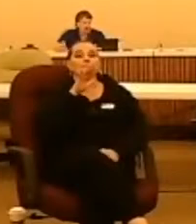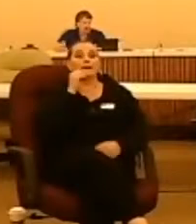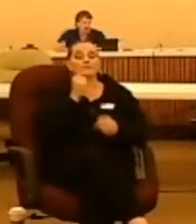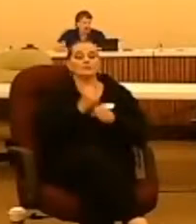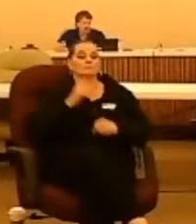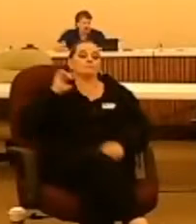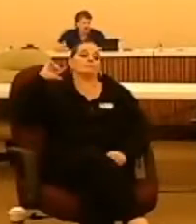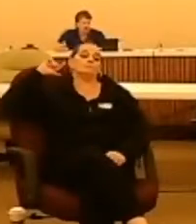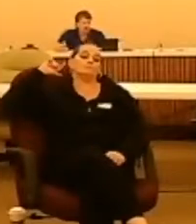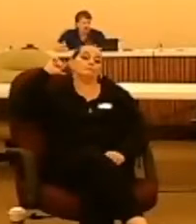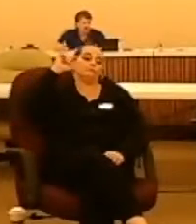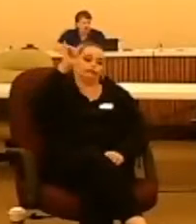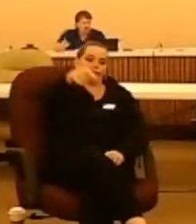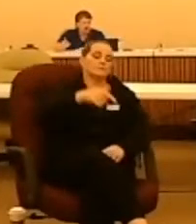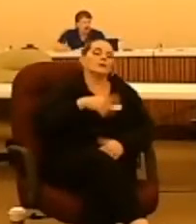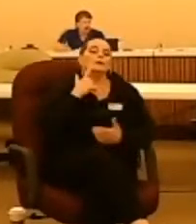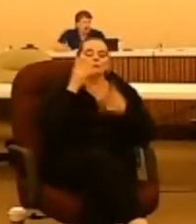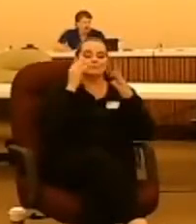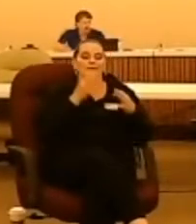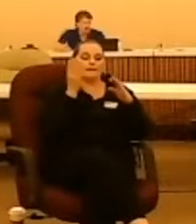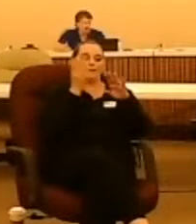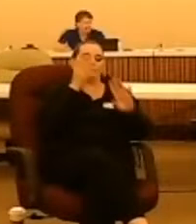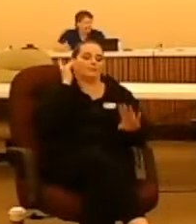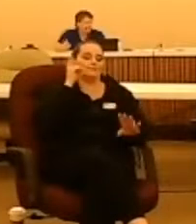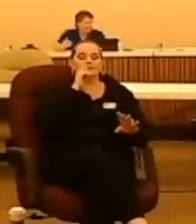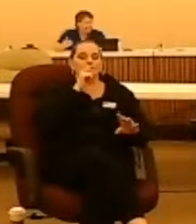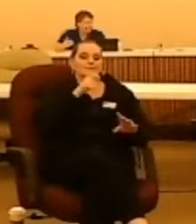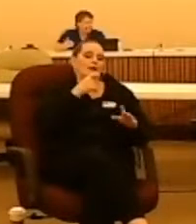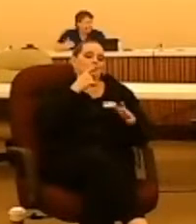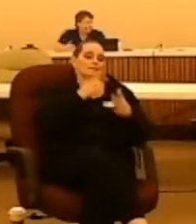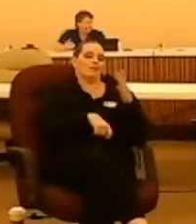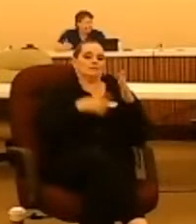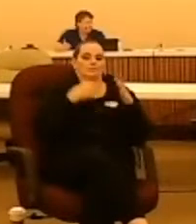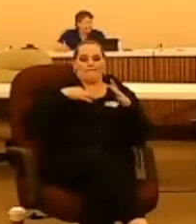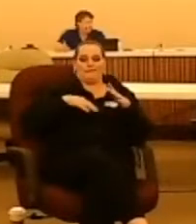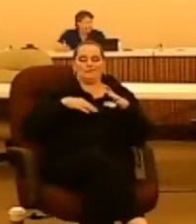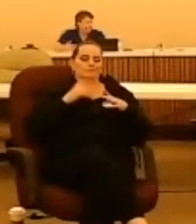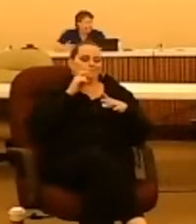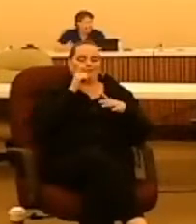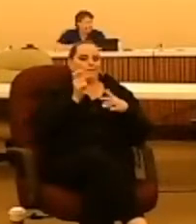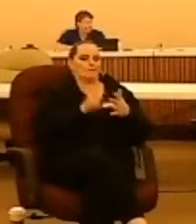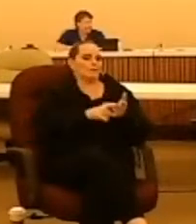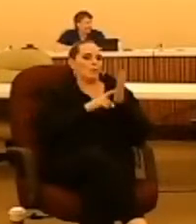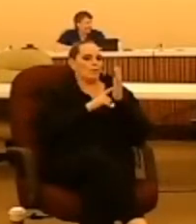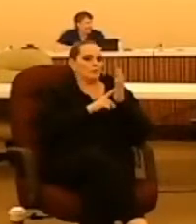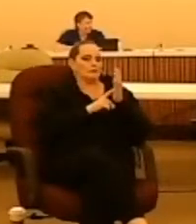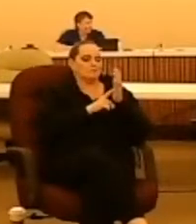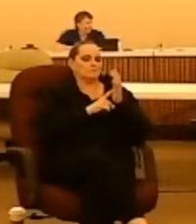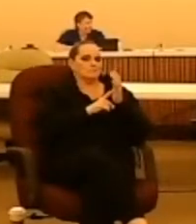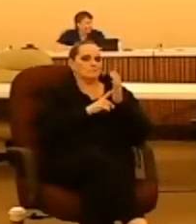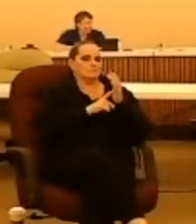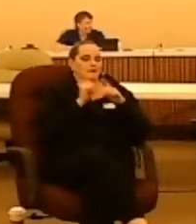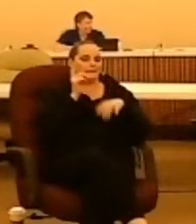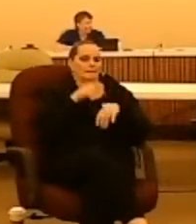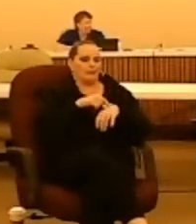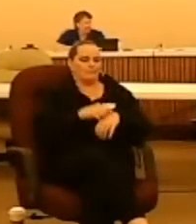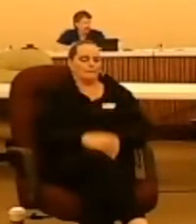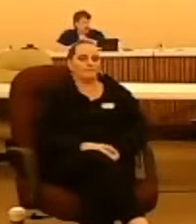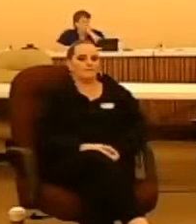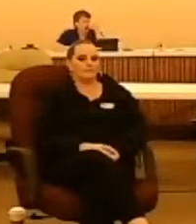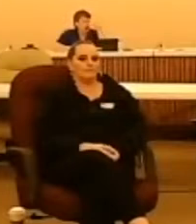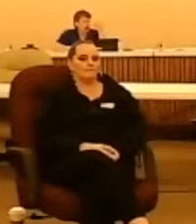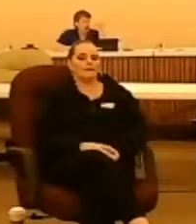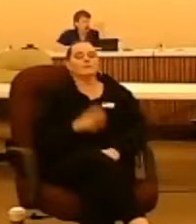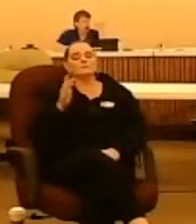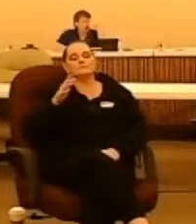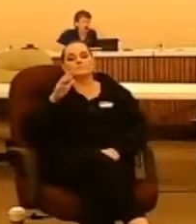road, they determine that the shuttle is not cost effective, there's not a requirement at that point. Whereas the